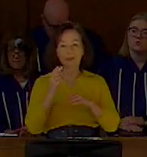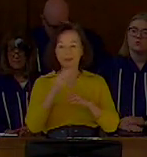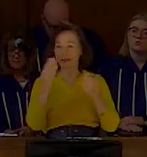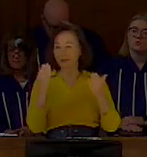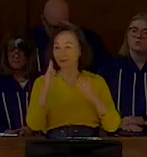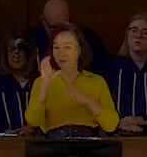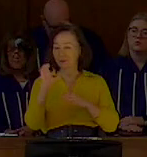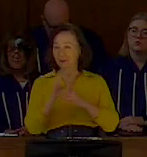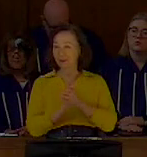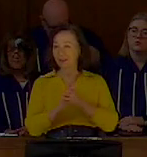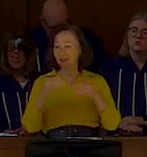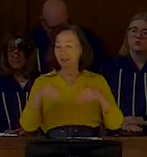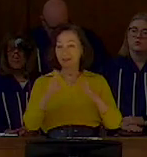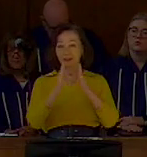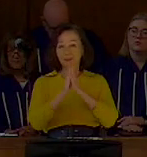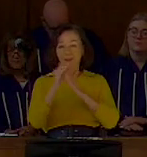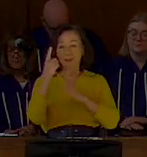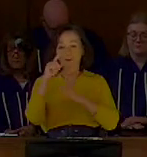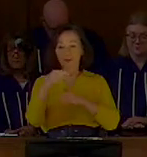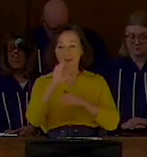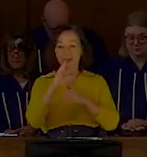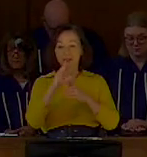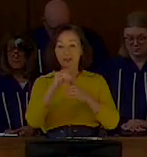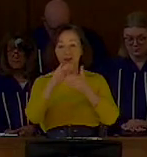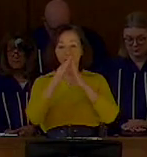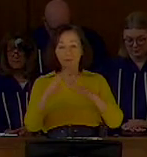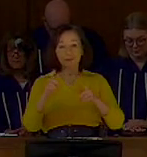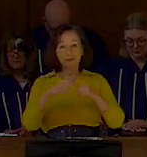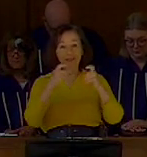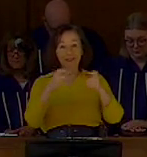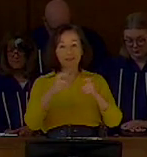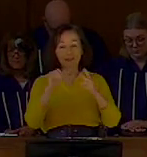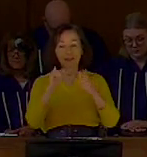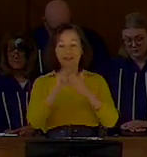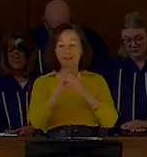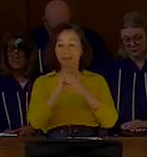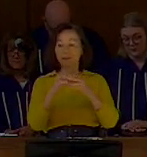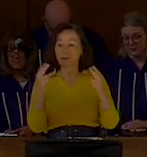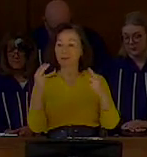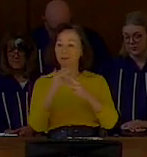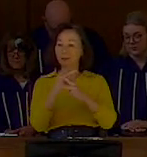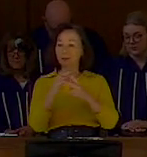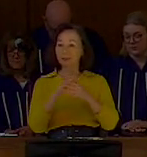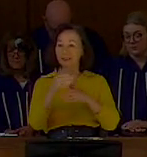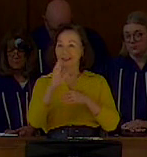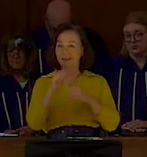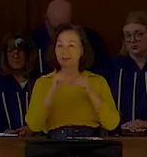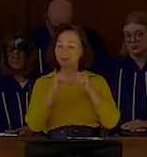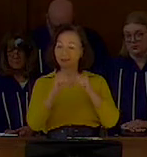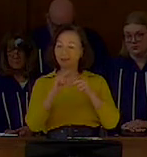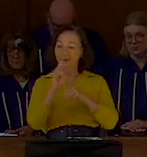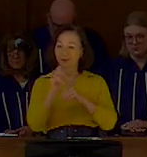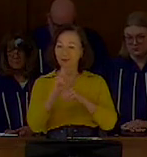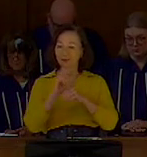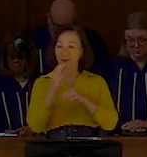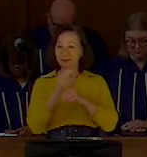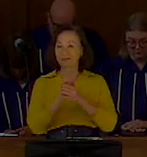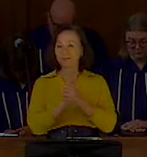Let's pray for God to bless the gifts that we're about to give, that they'll be multiplied, and that God will continue to use us. Let's